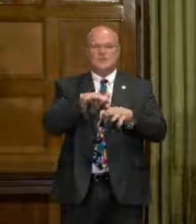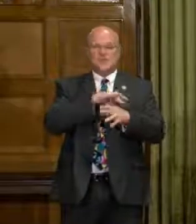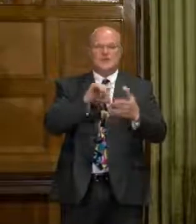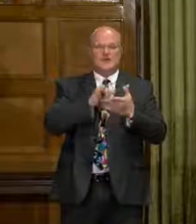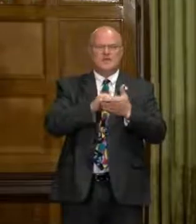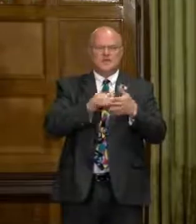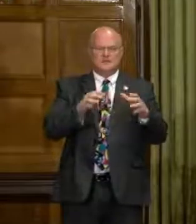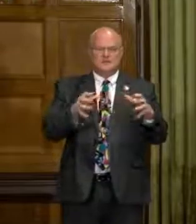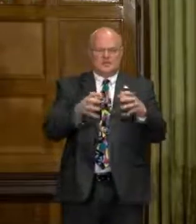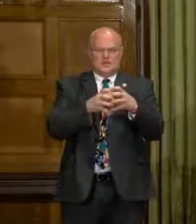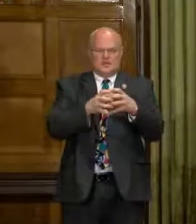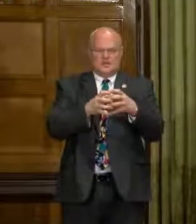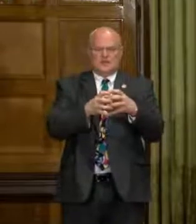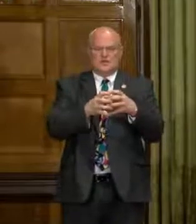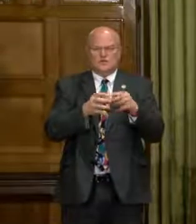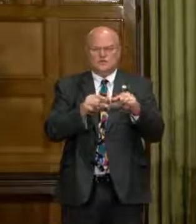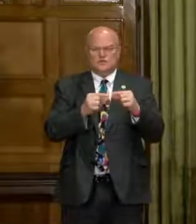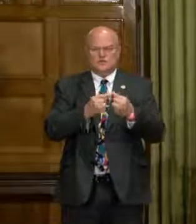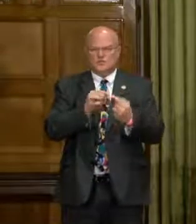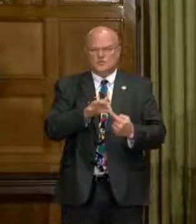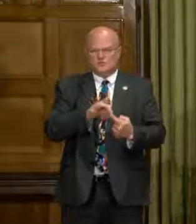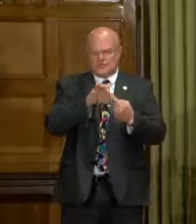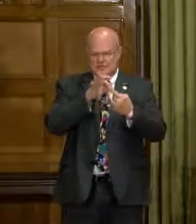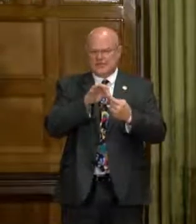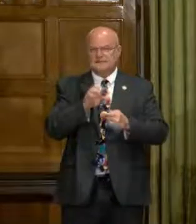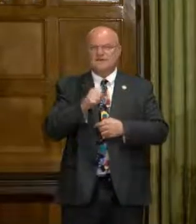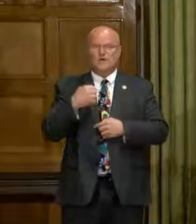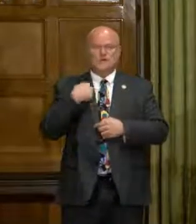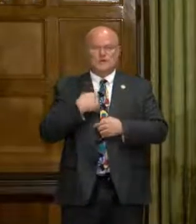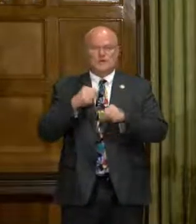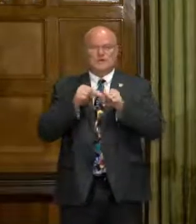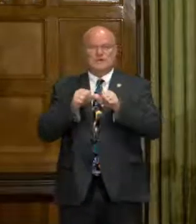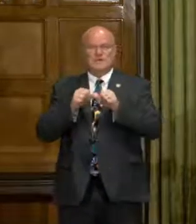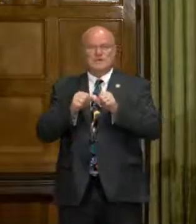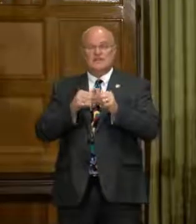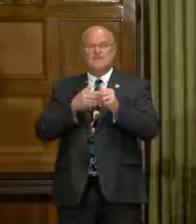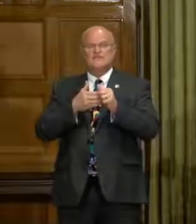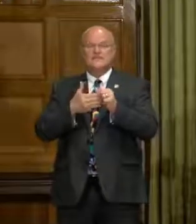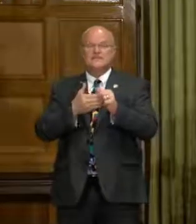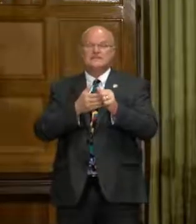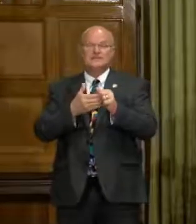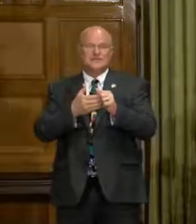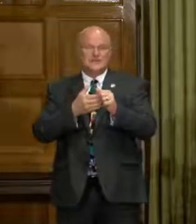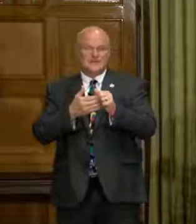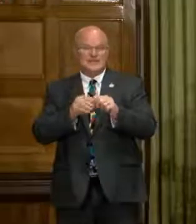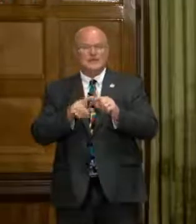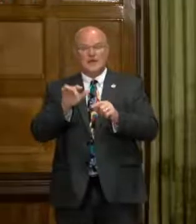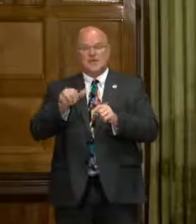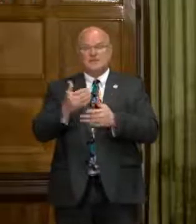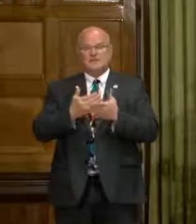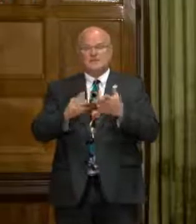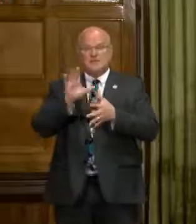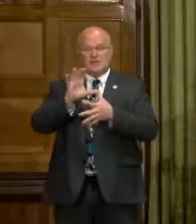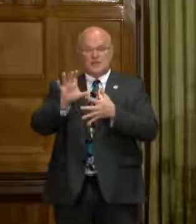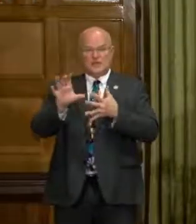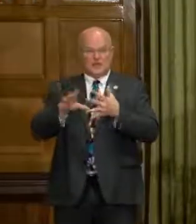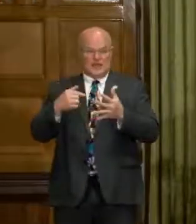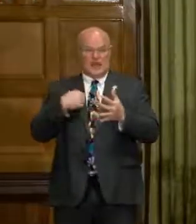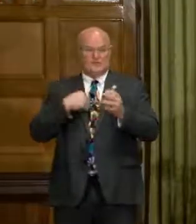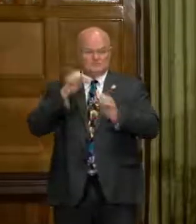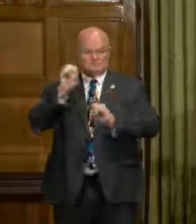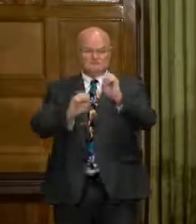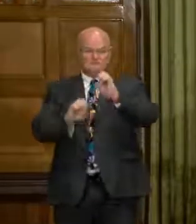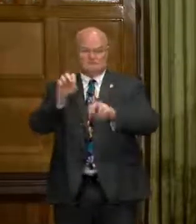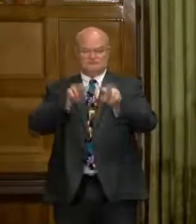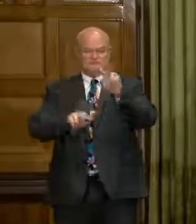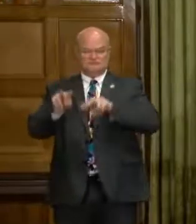environment that is a unique circumstance. So we'll continue. There's flexibility in that, but those are some of the criteria that I would